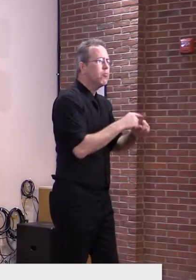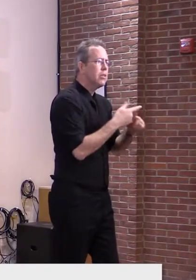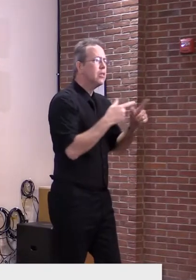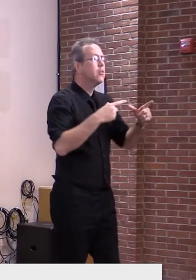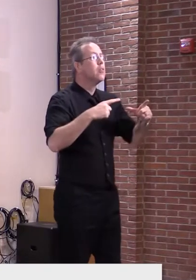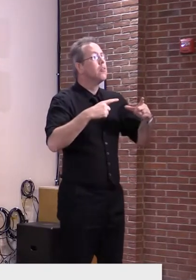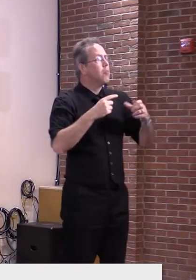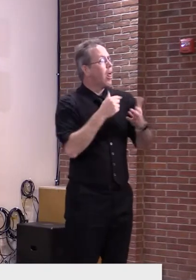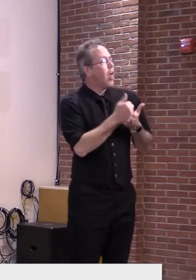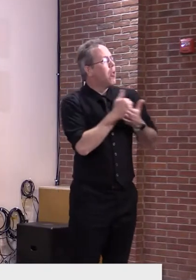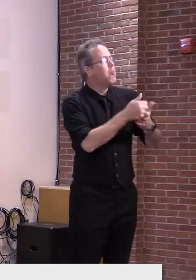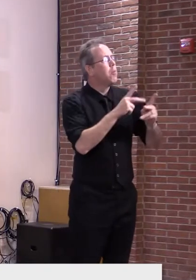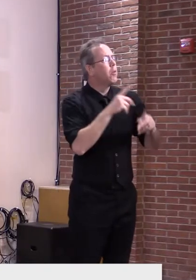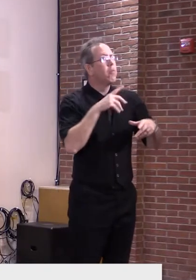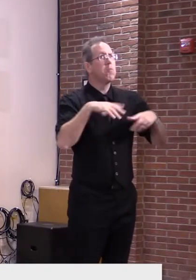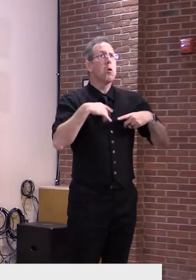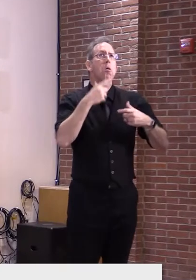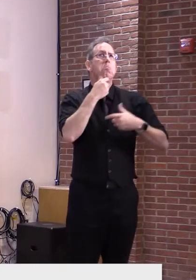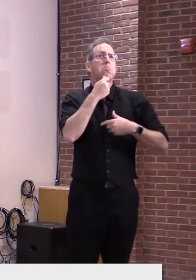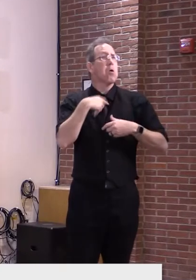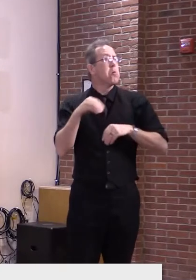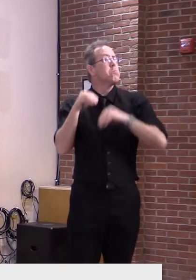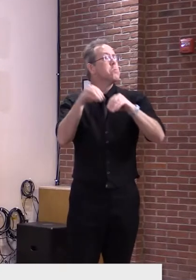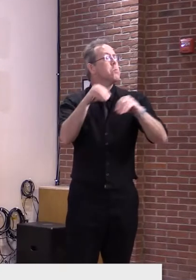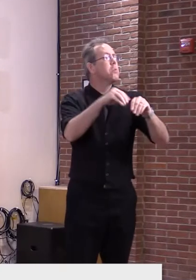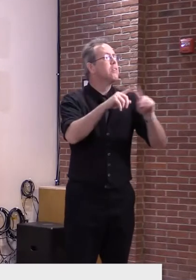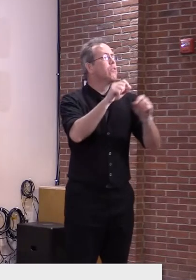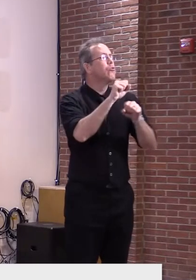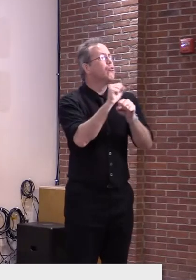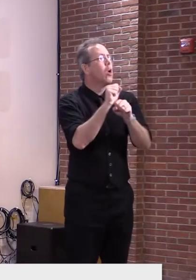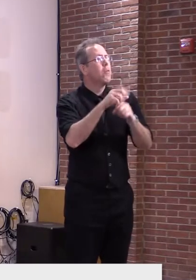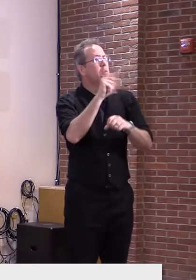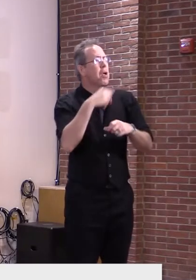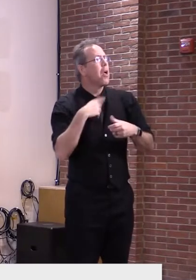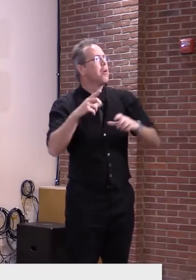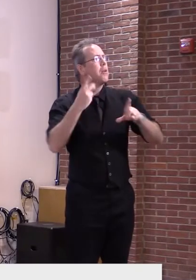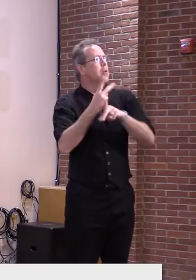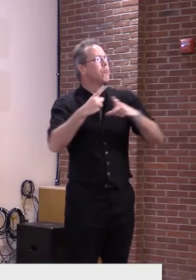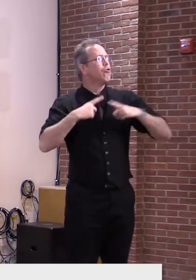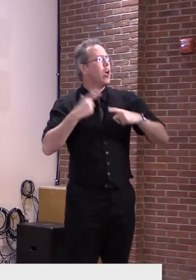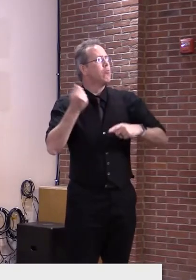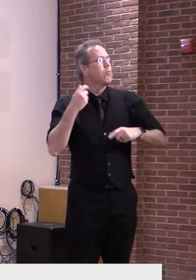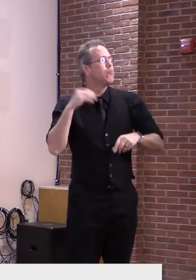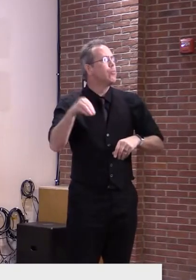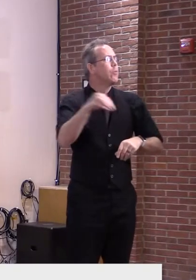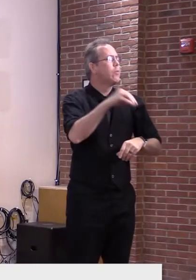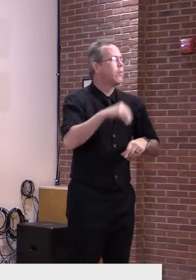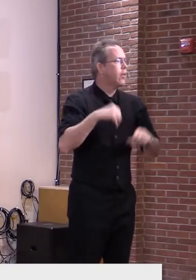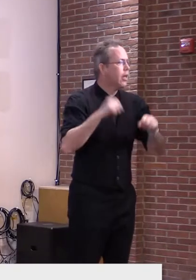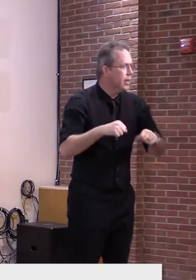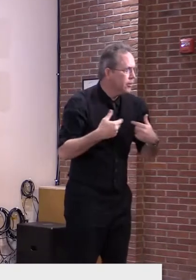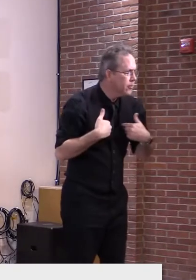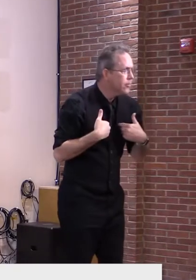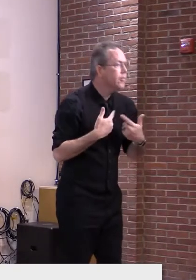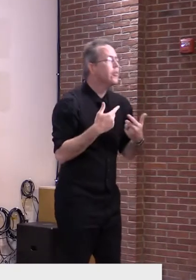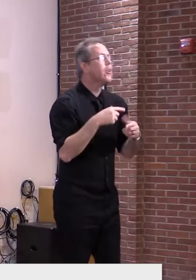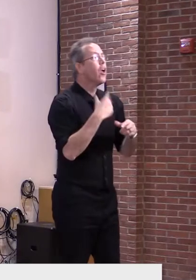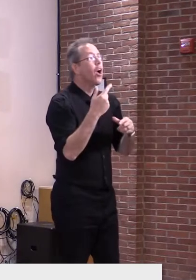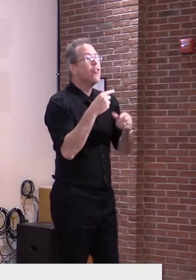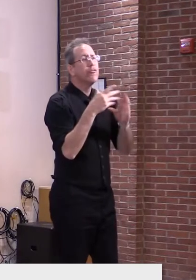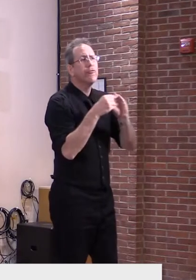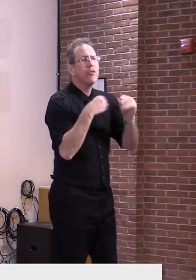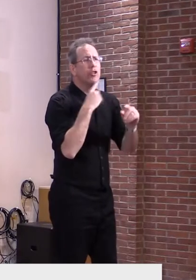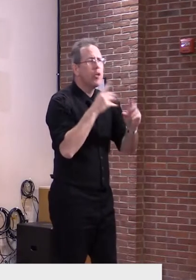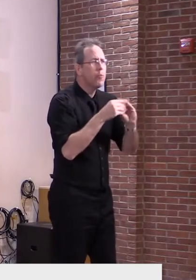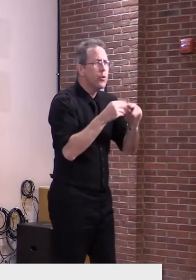plan. And as a result, we won't have to be subject to the assumptions that I just talked about. So I don't see